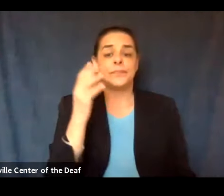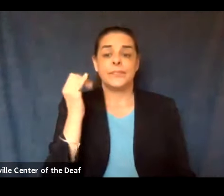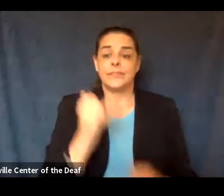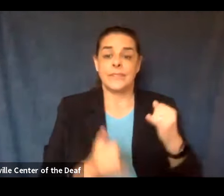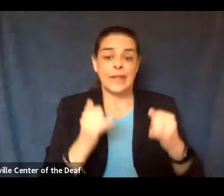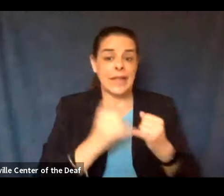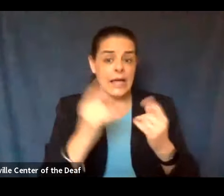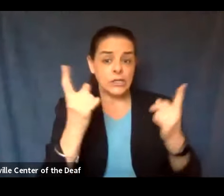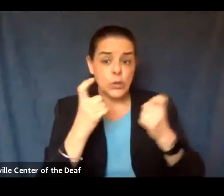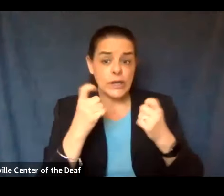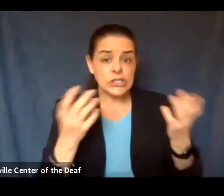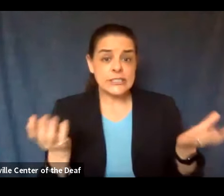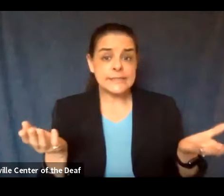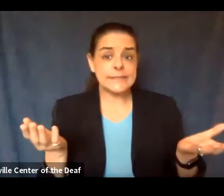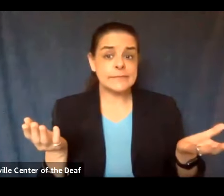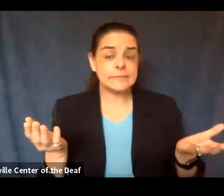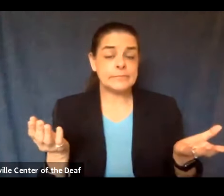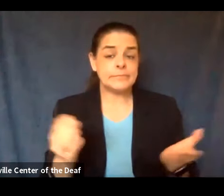questions.